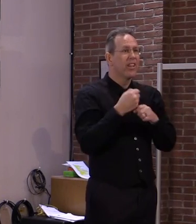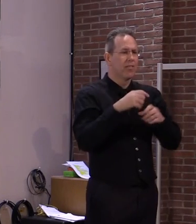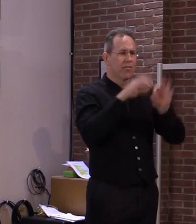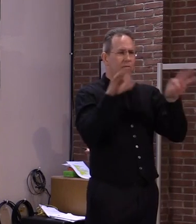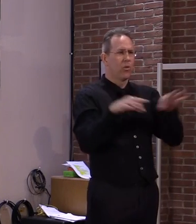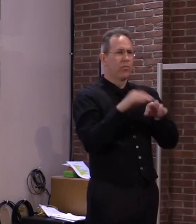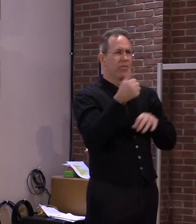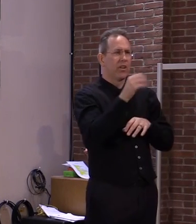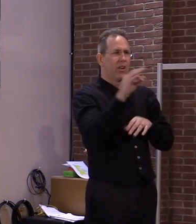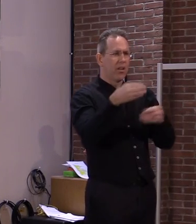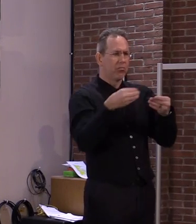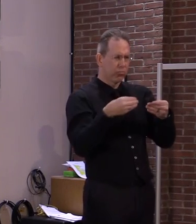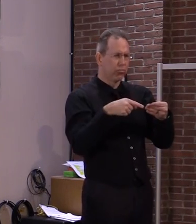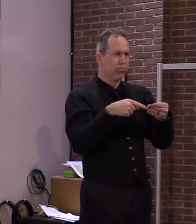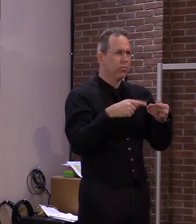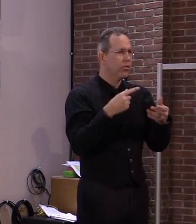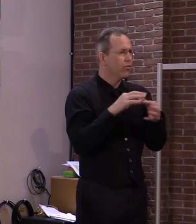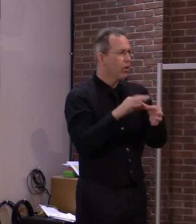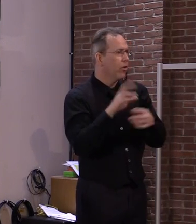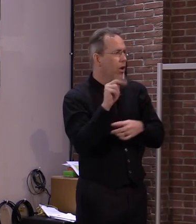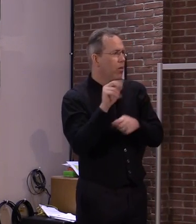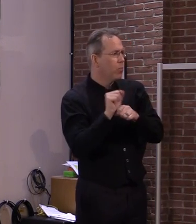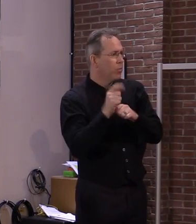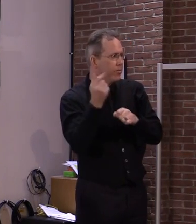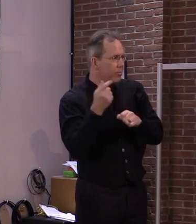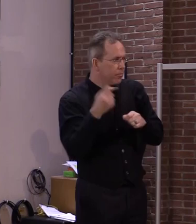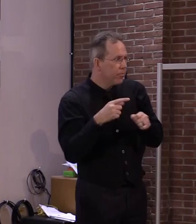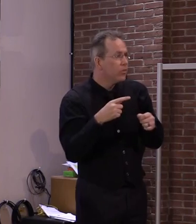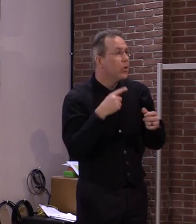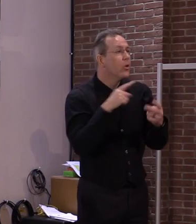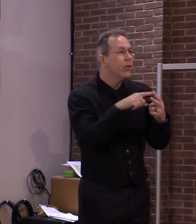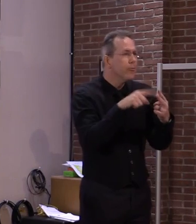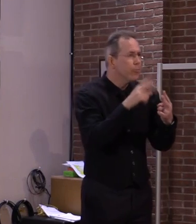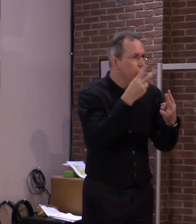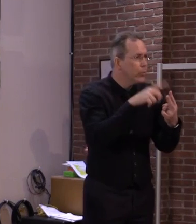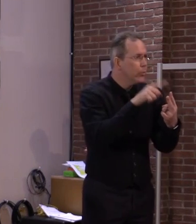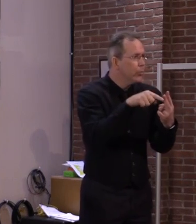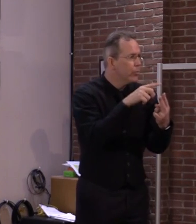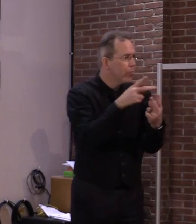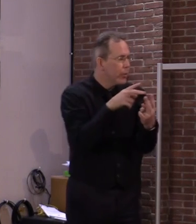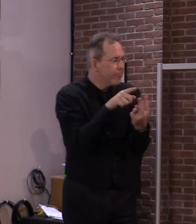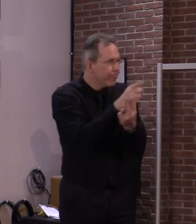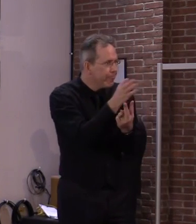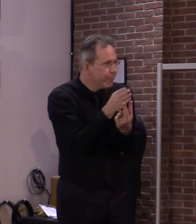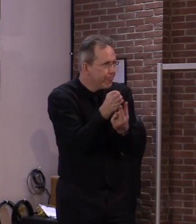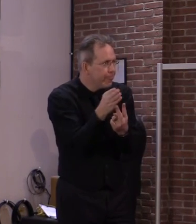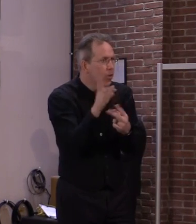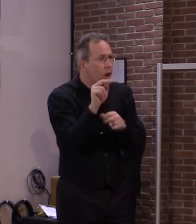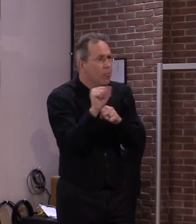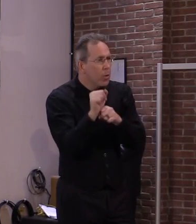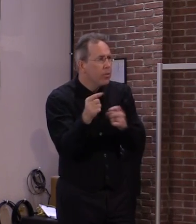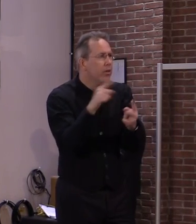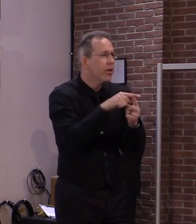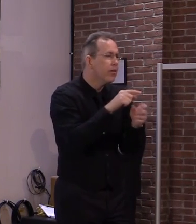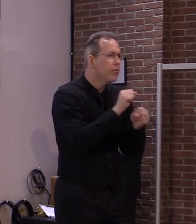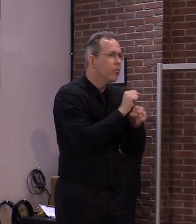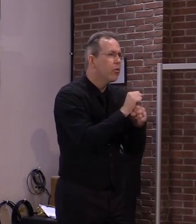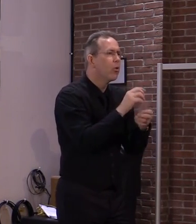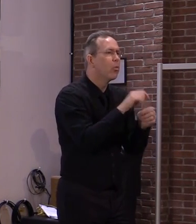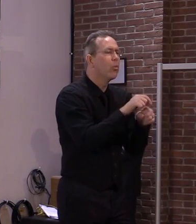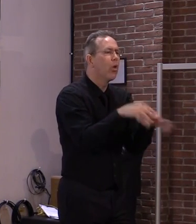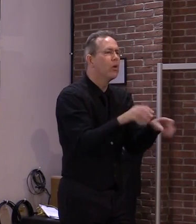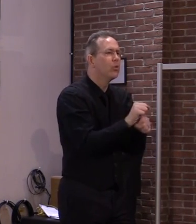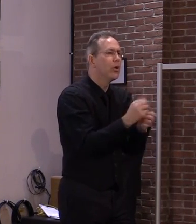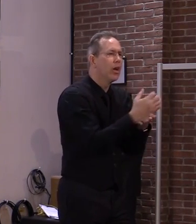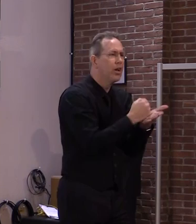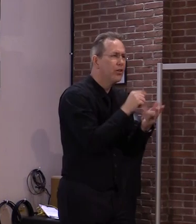of specific people in the two programs where we have known issues, it's probably more like 45,000. And there was